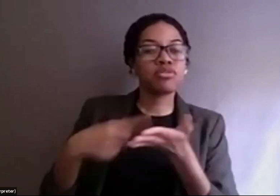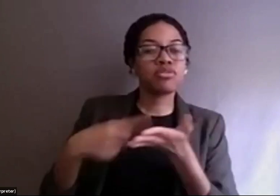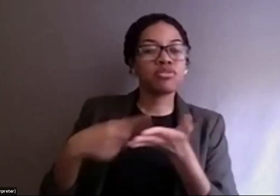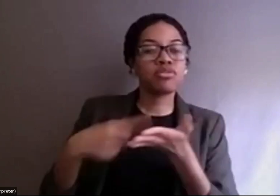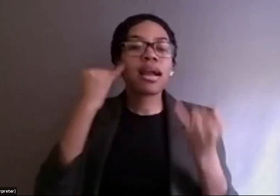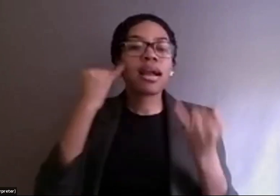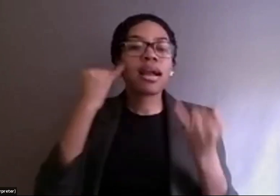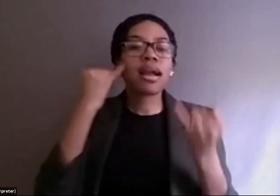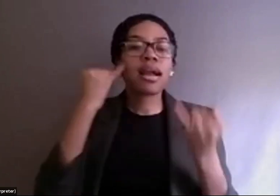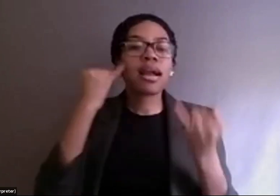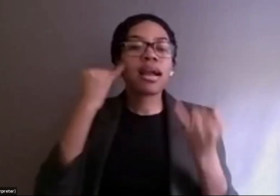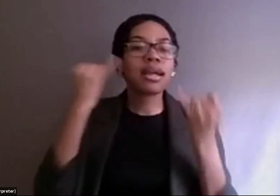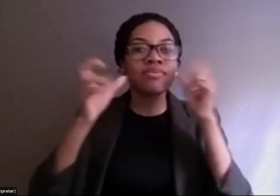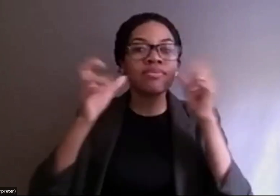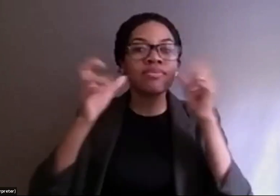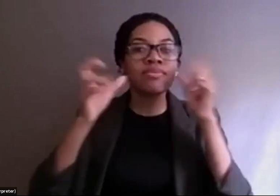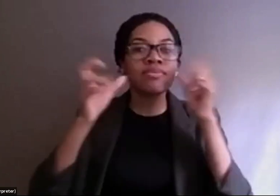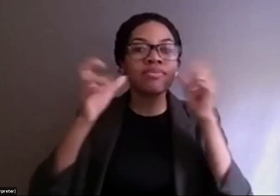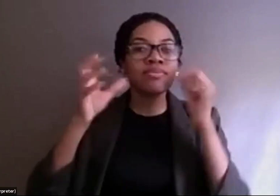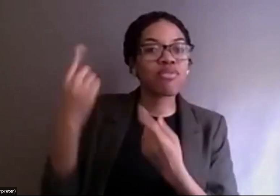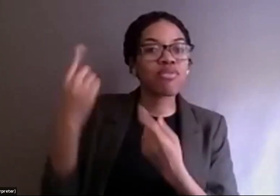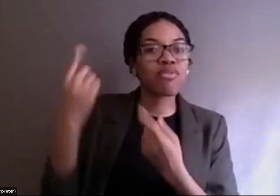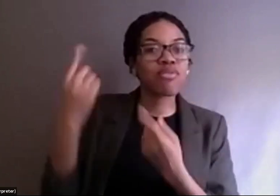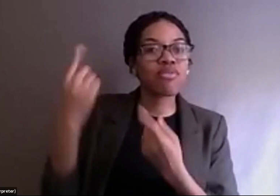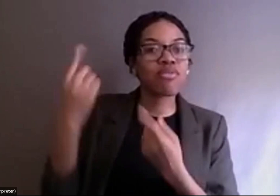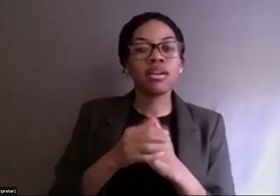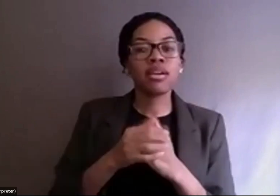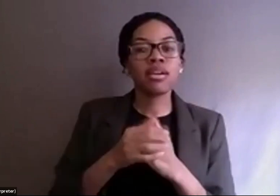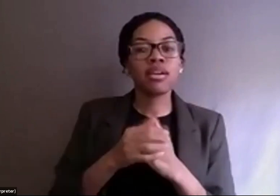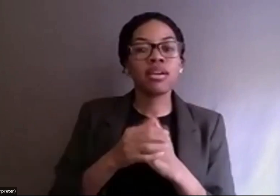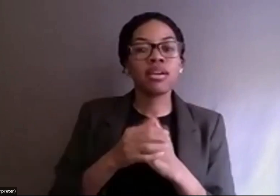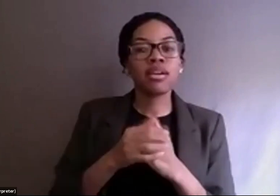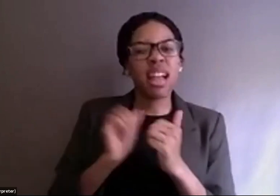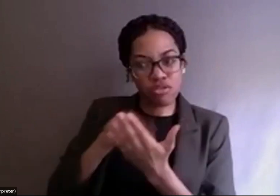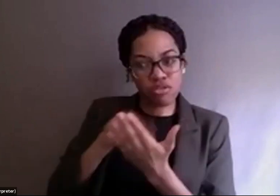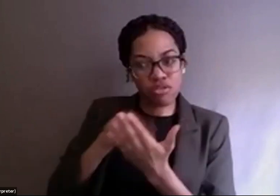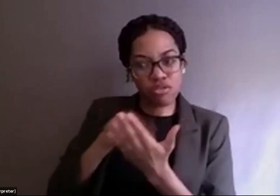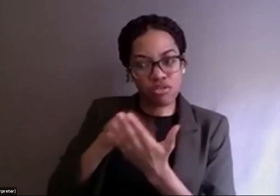from learning about SNCC that could be applied to the challenges that we're facing today,